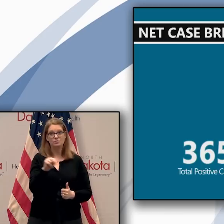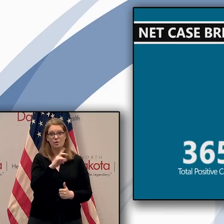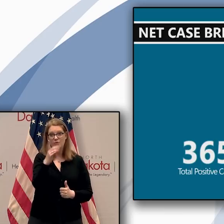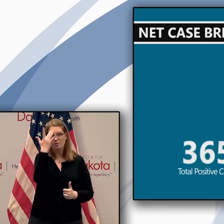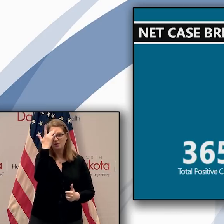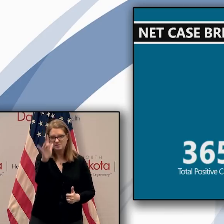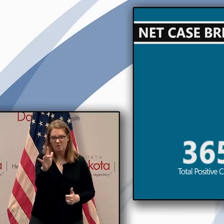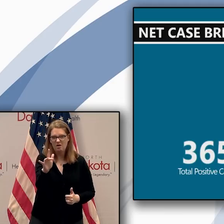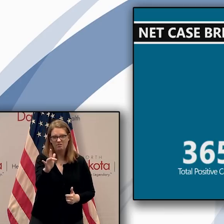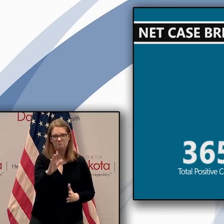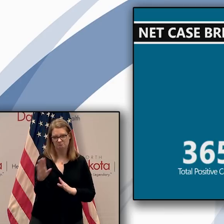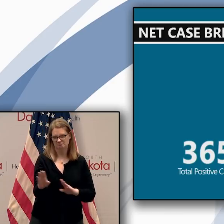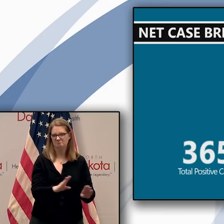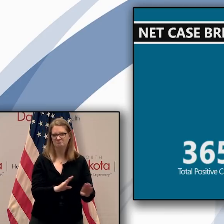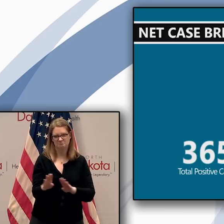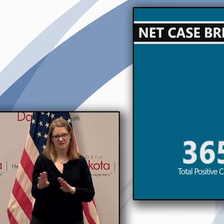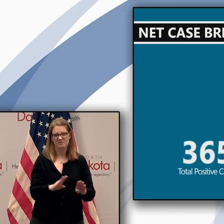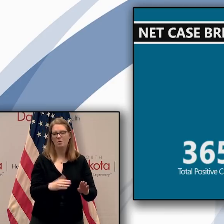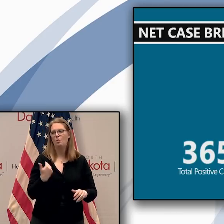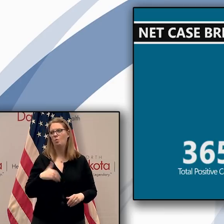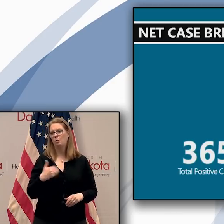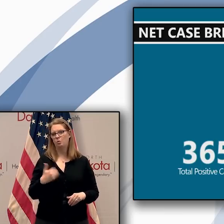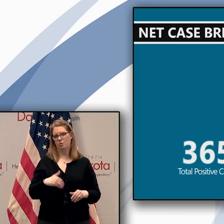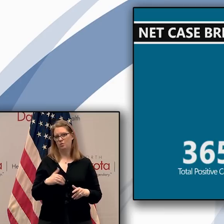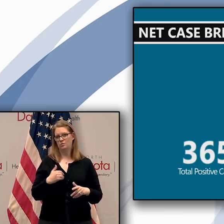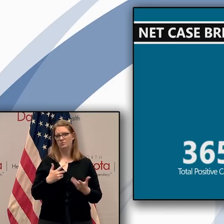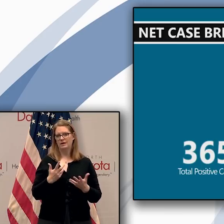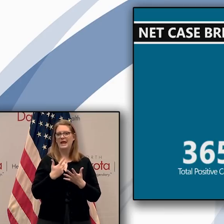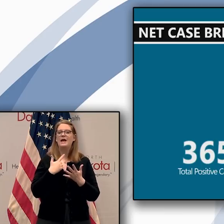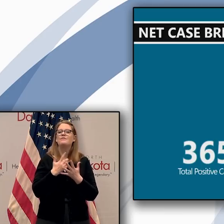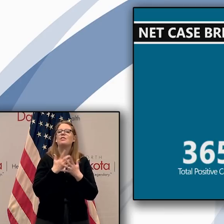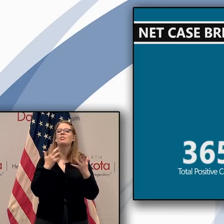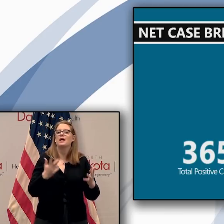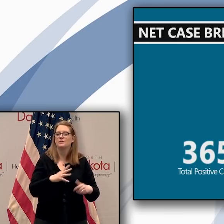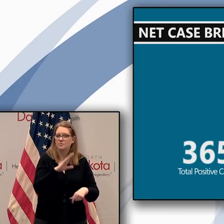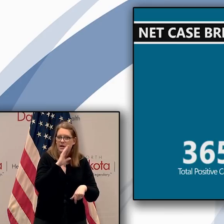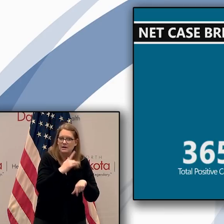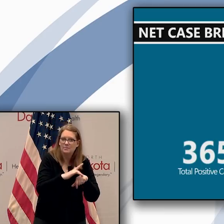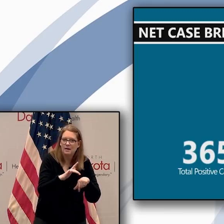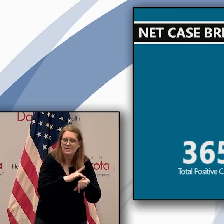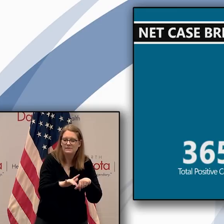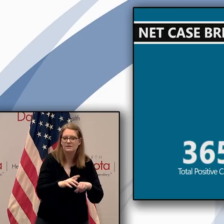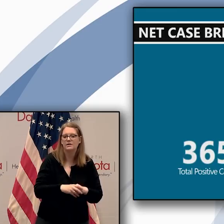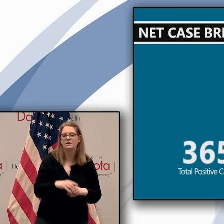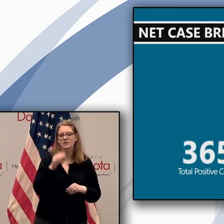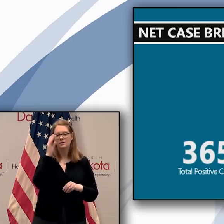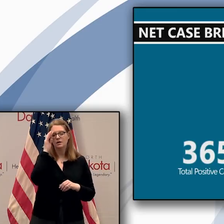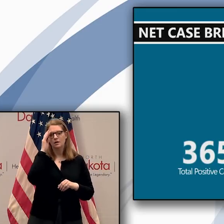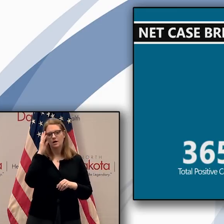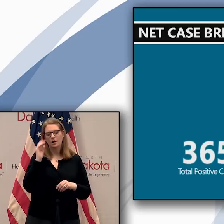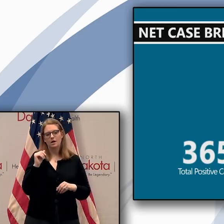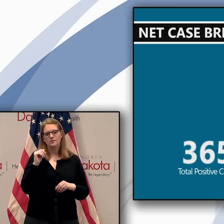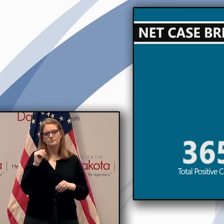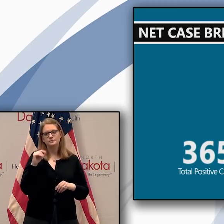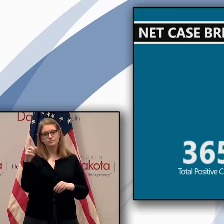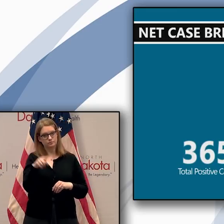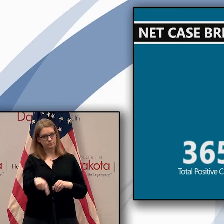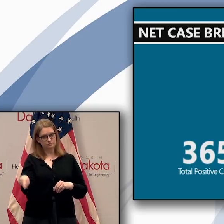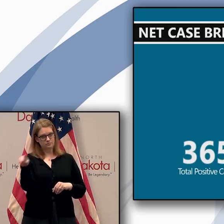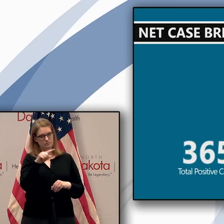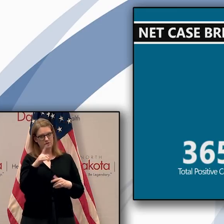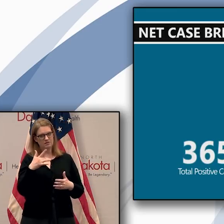us create this capacity. But I do want to also share that for those that think this